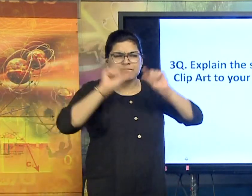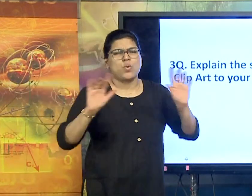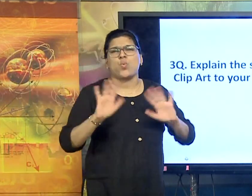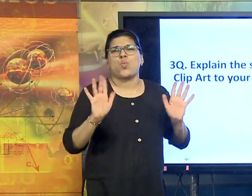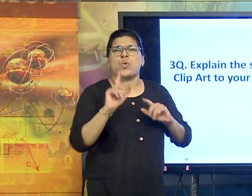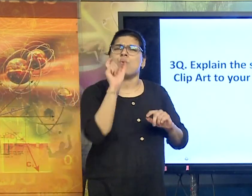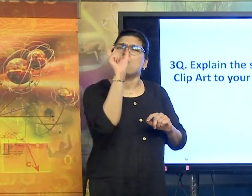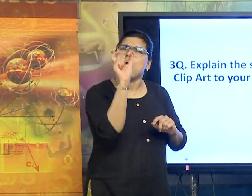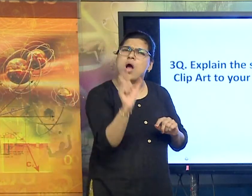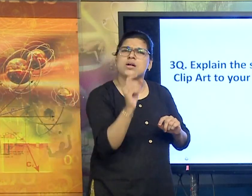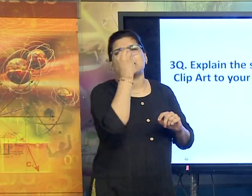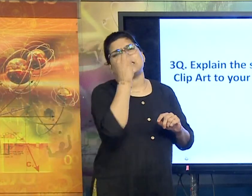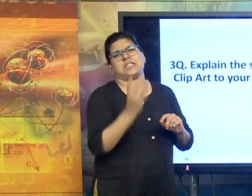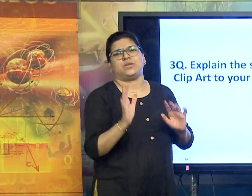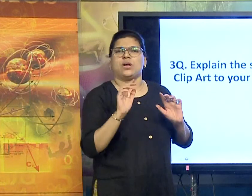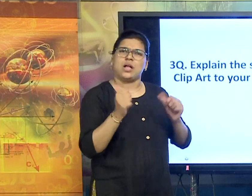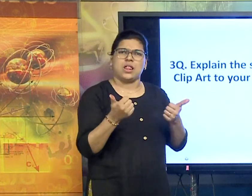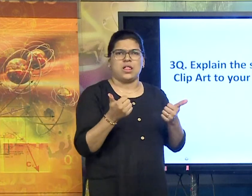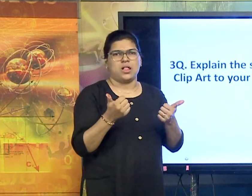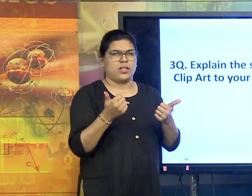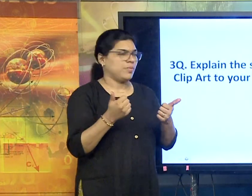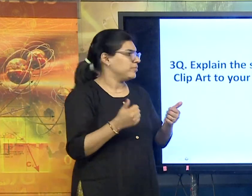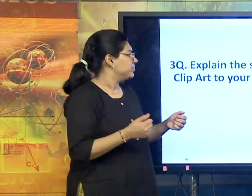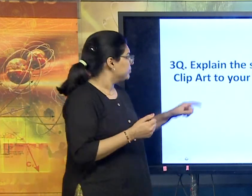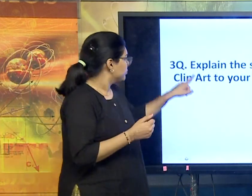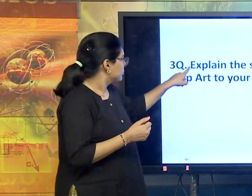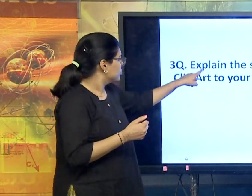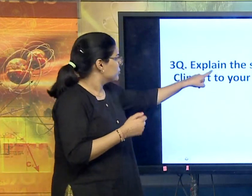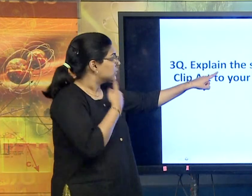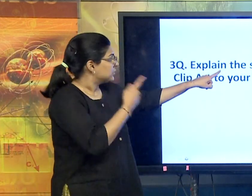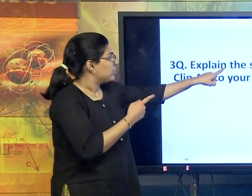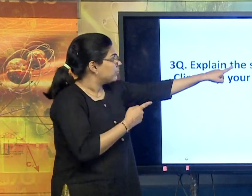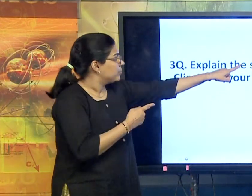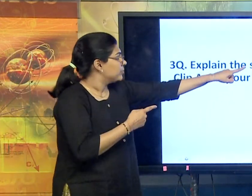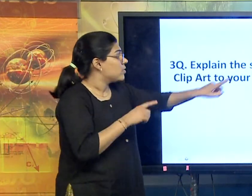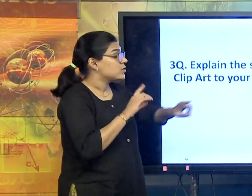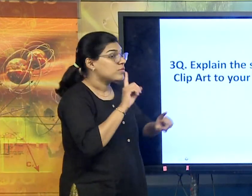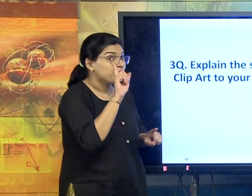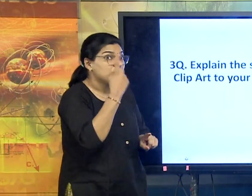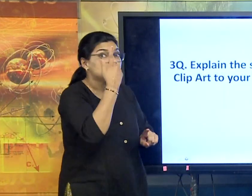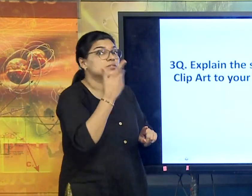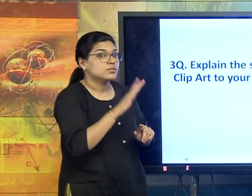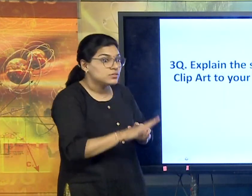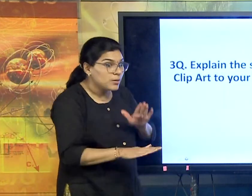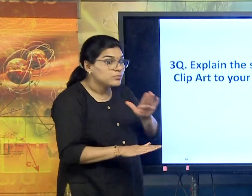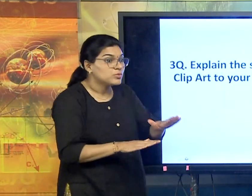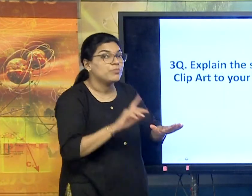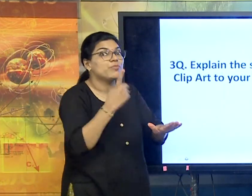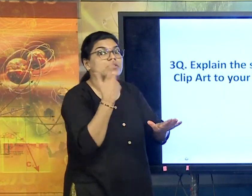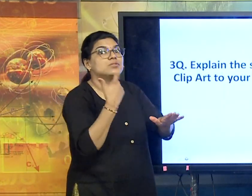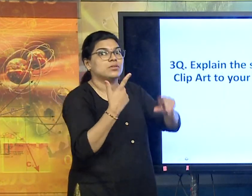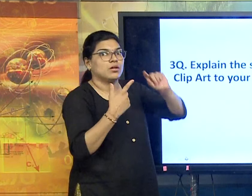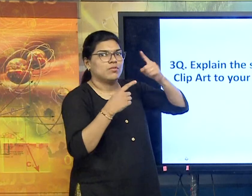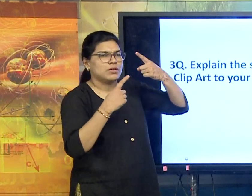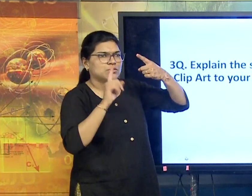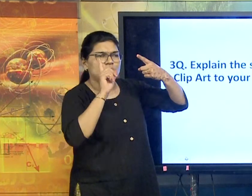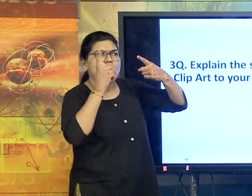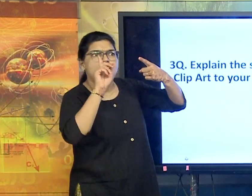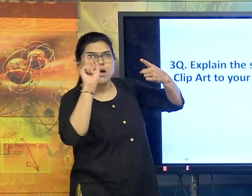what? Third step was what? So you have to explain all those steps in a sequential manner. First step,